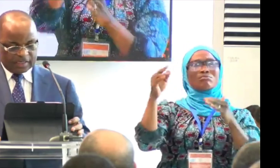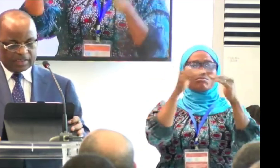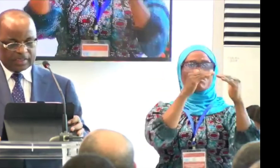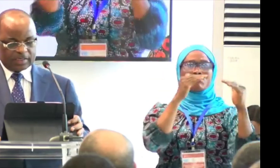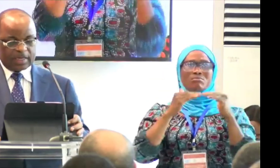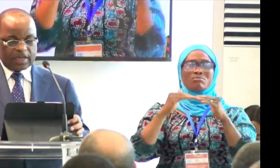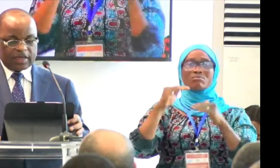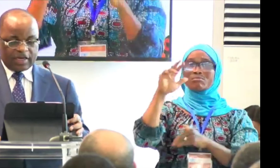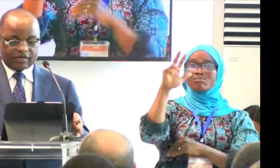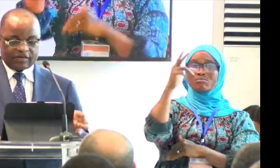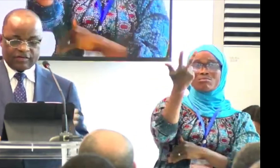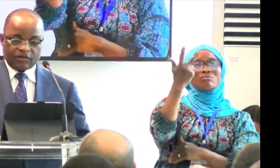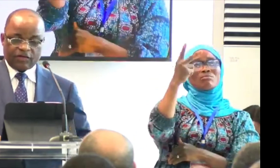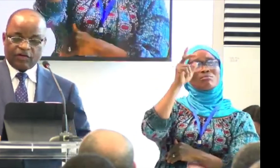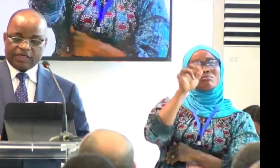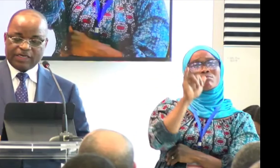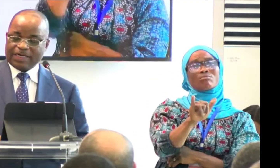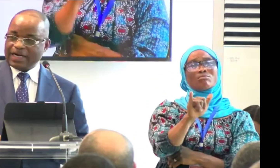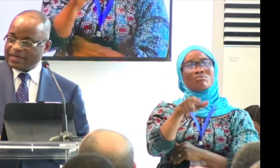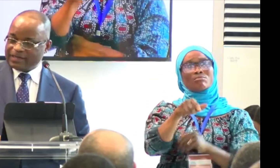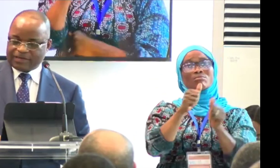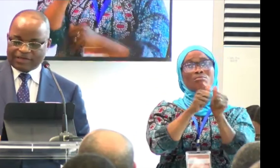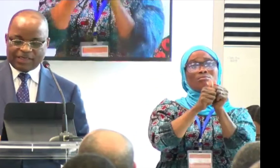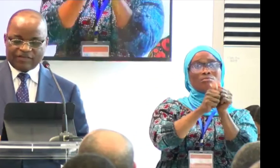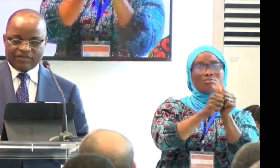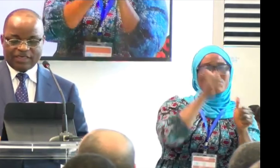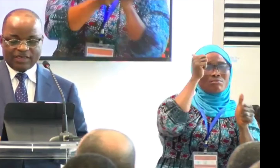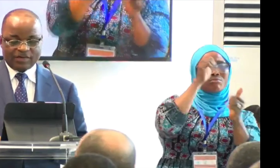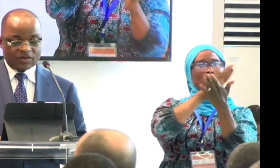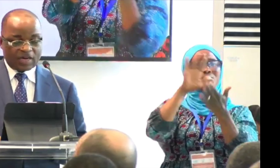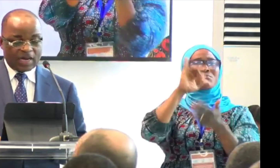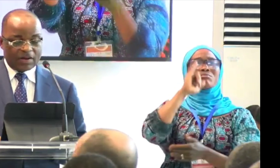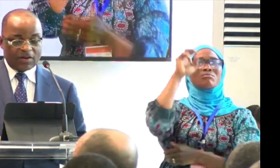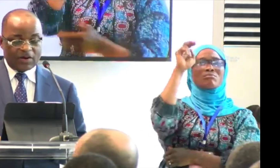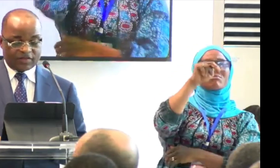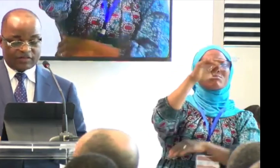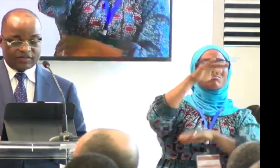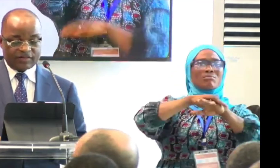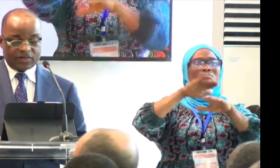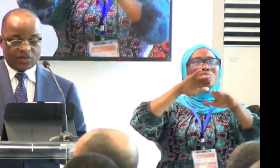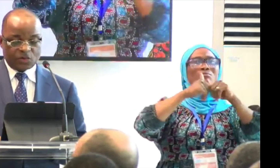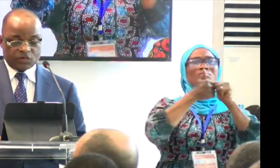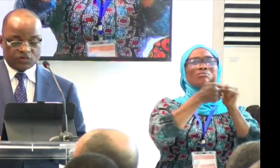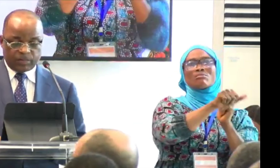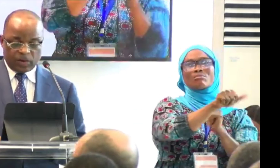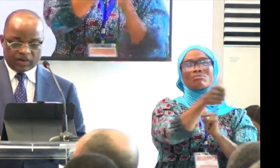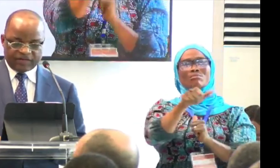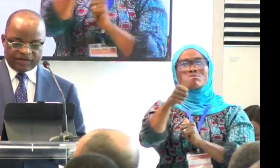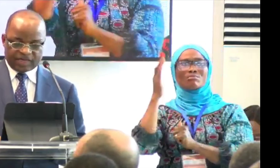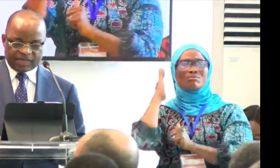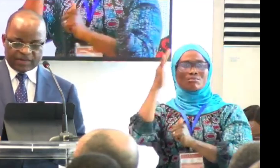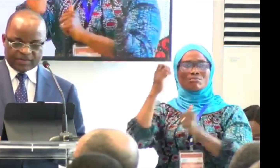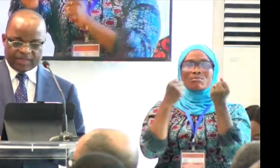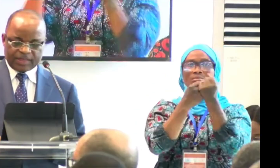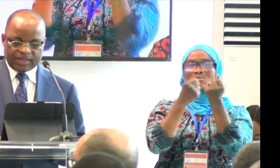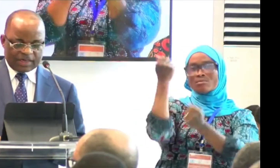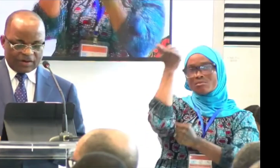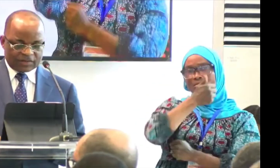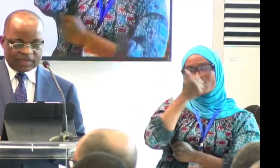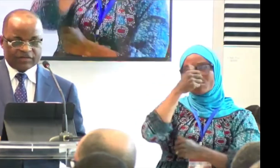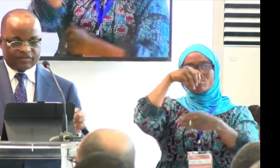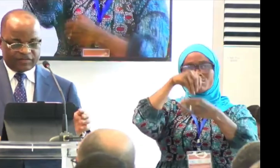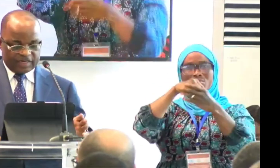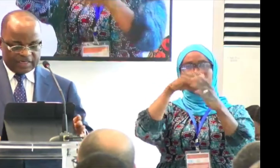Three, that greater clarity is needed on how others will support Africa in